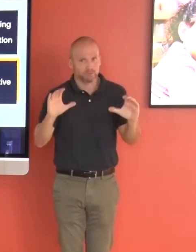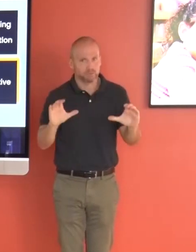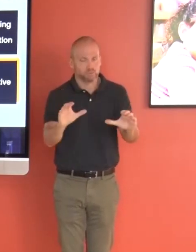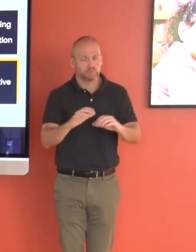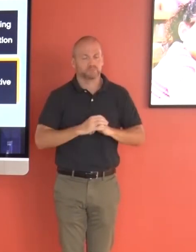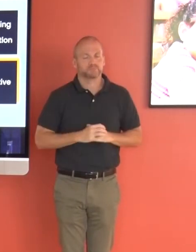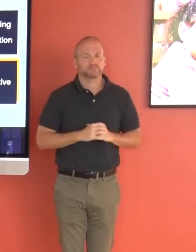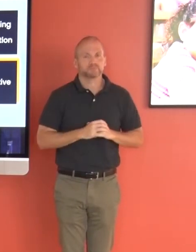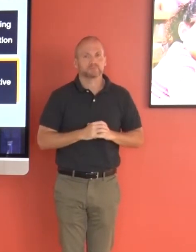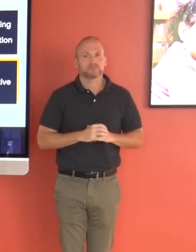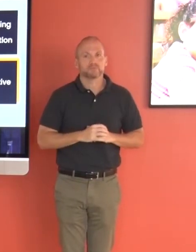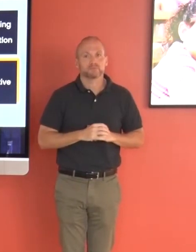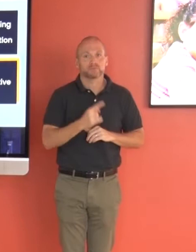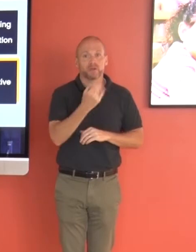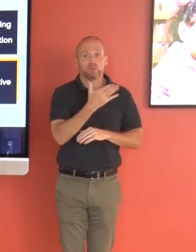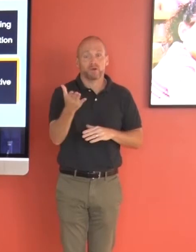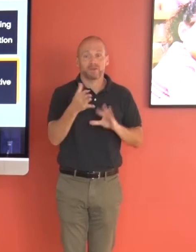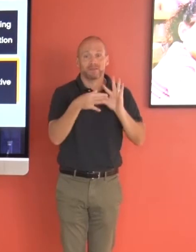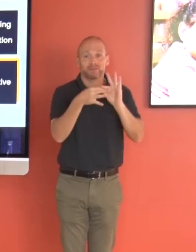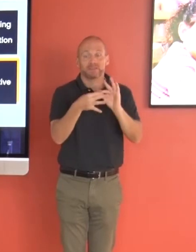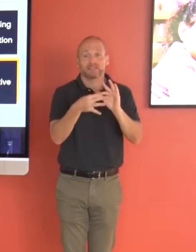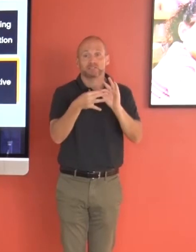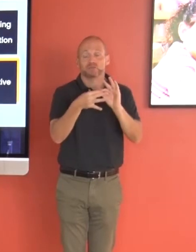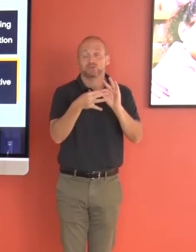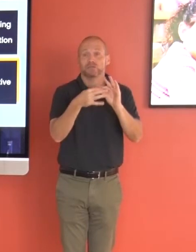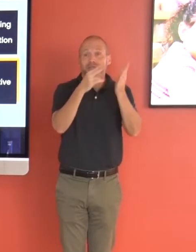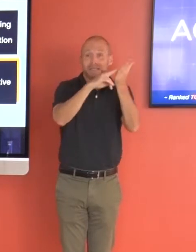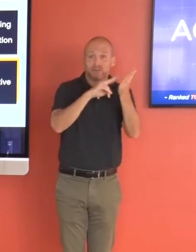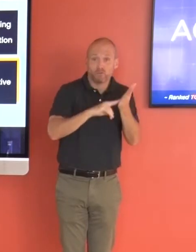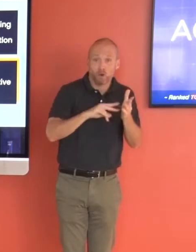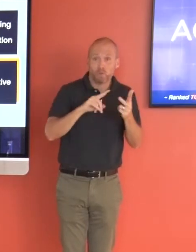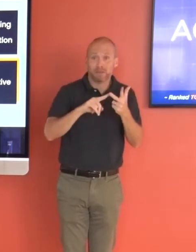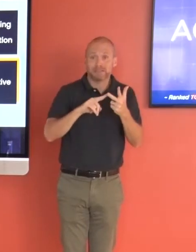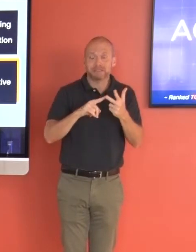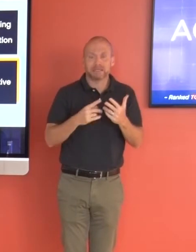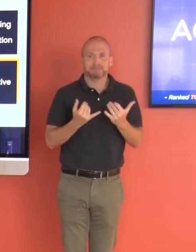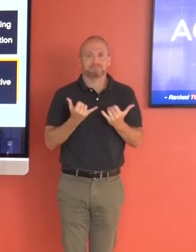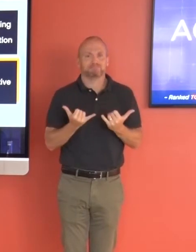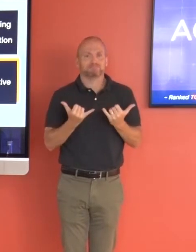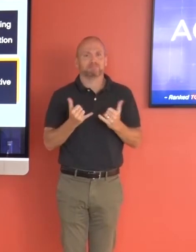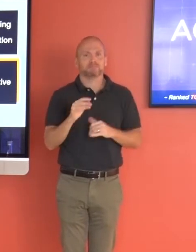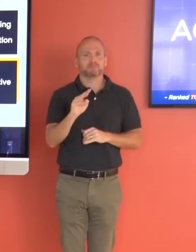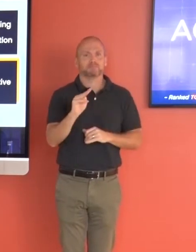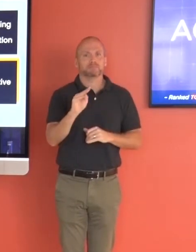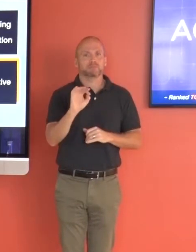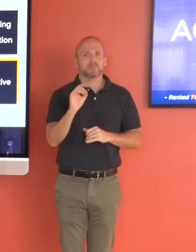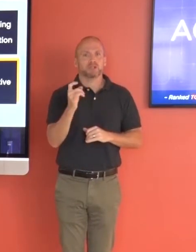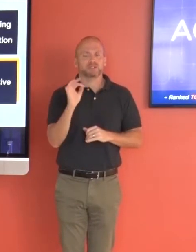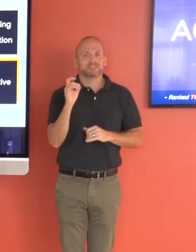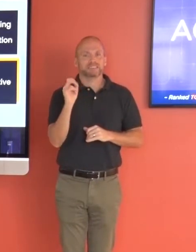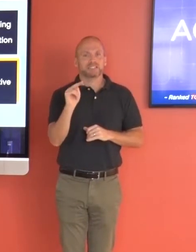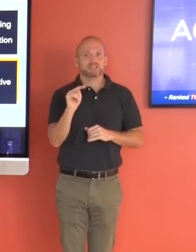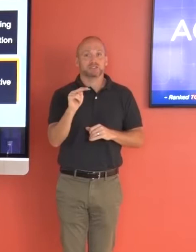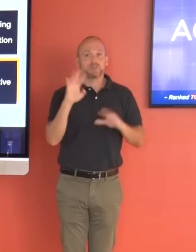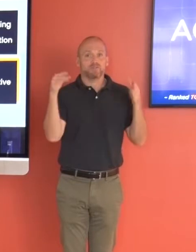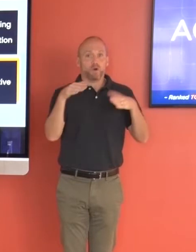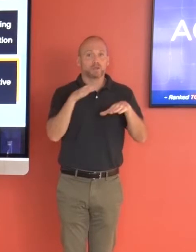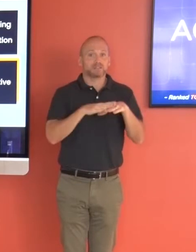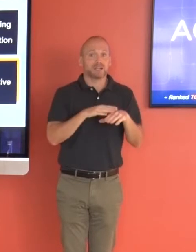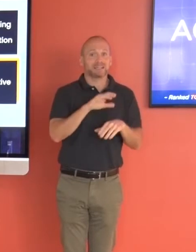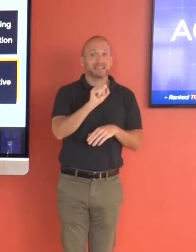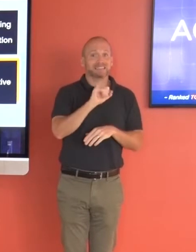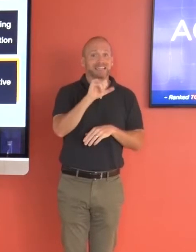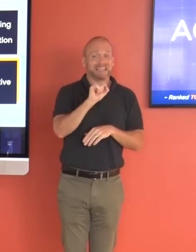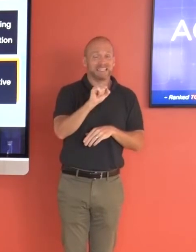Now, one of the things within enrollment and modernization is our focus on our ERP system and our SIS, our